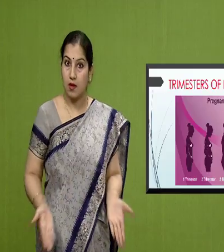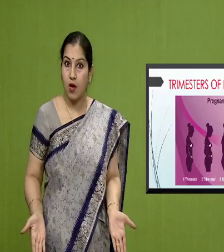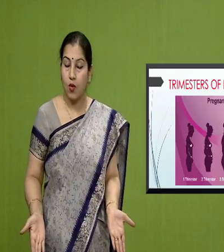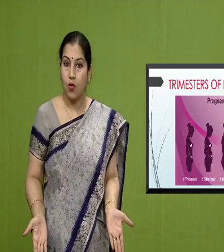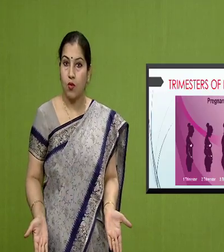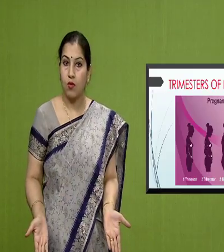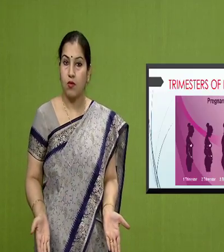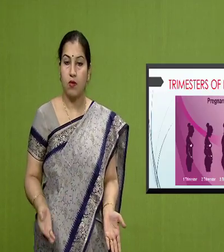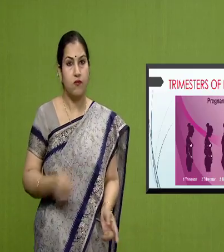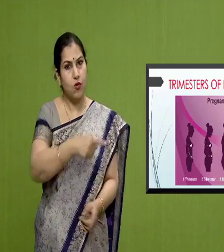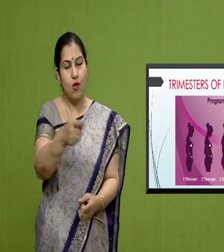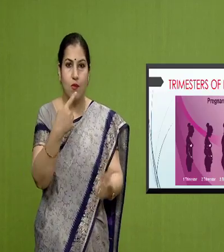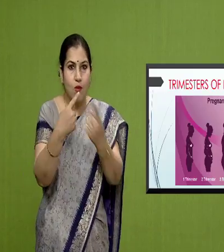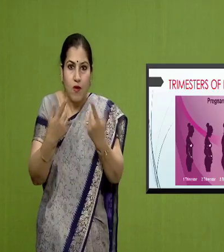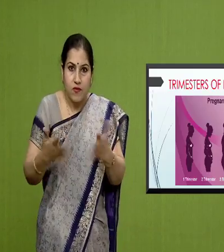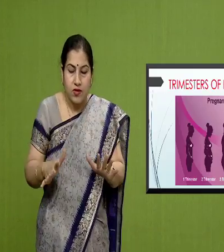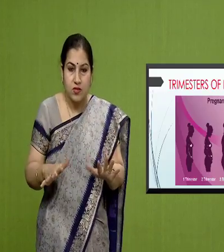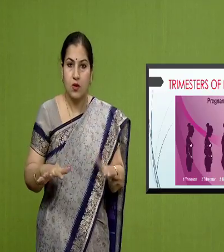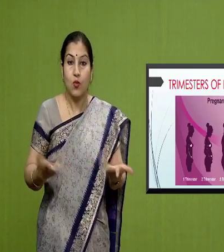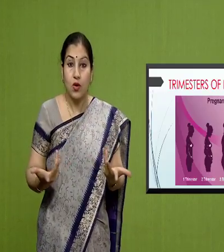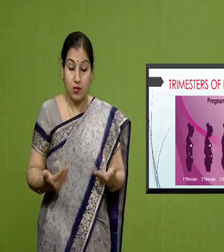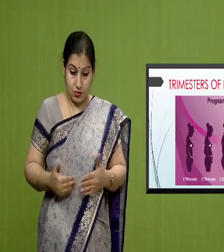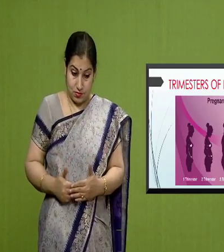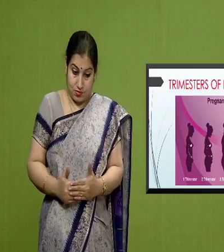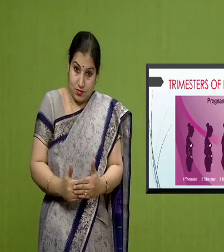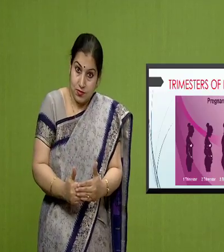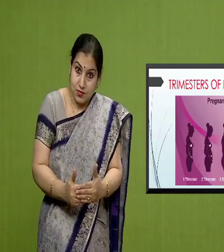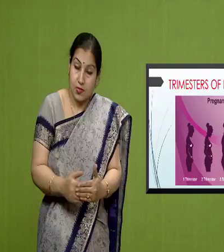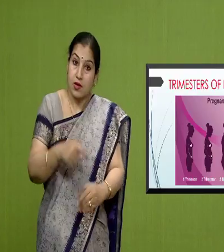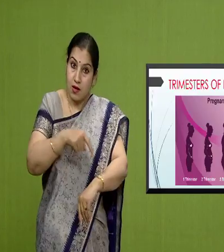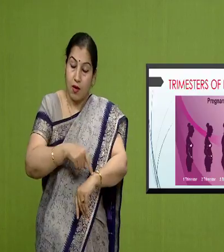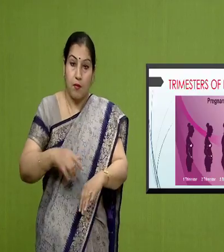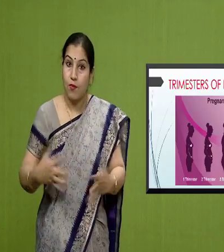Now we have learned what happens during pregnancy.